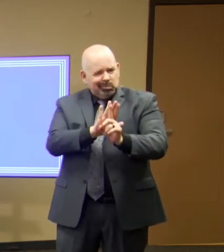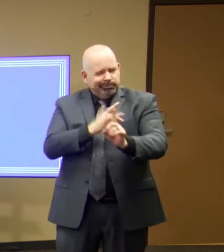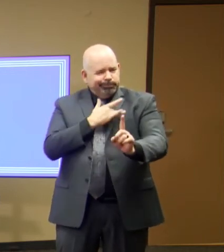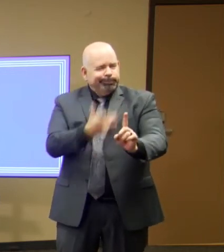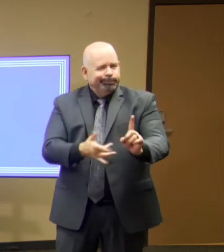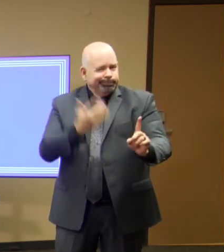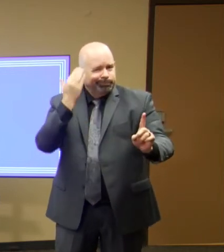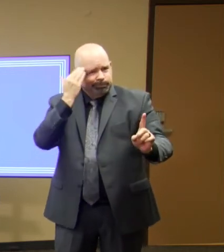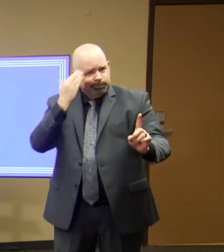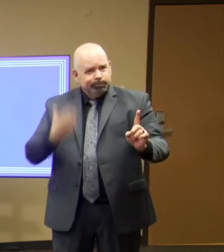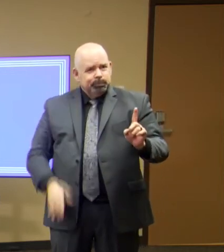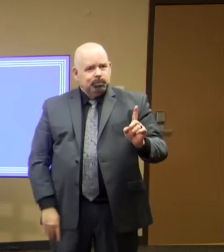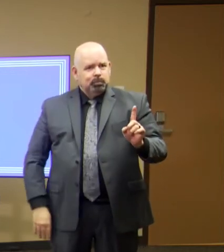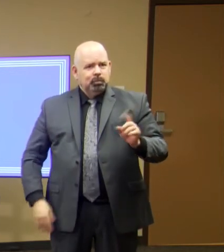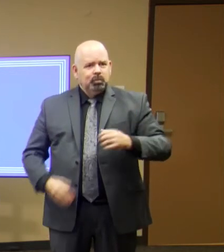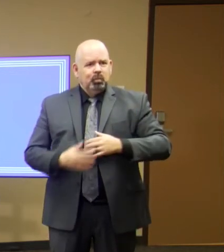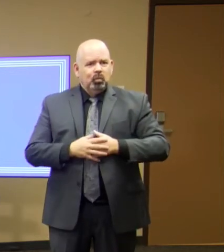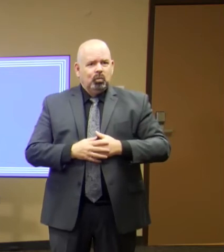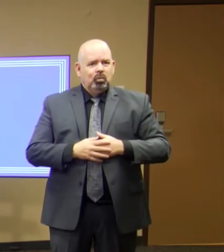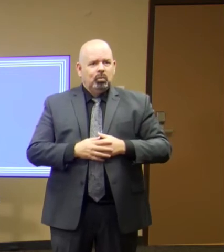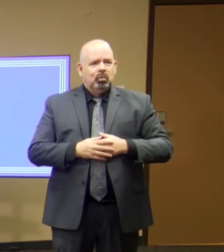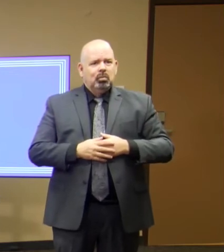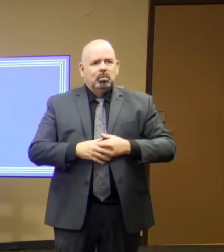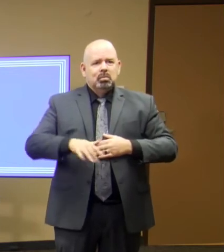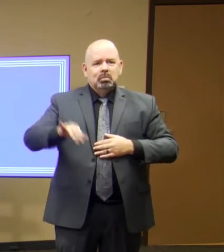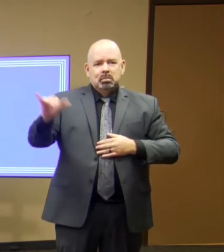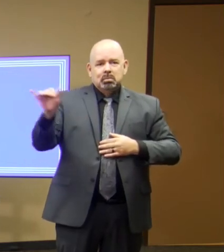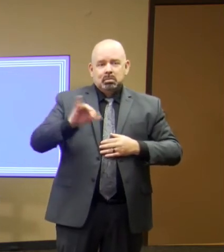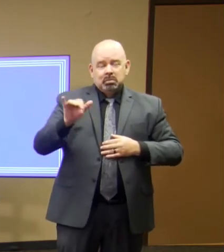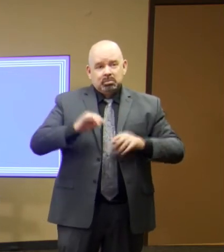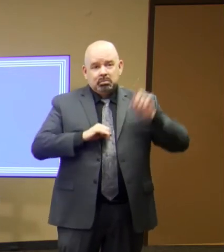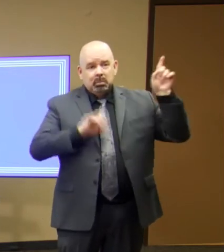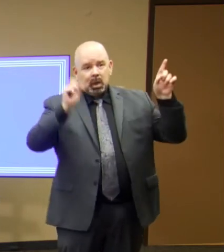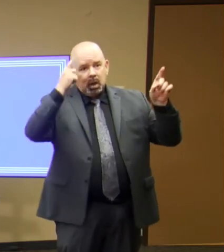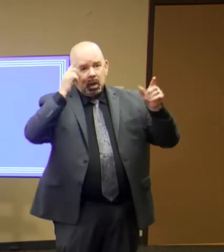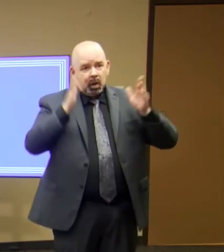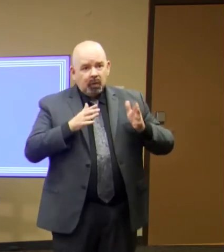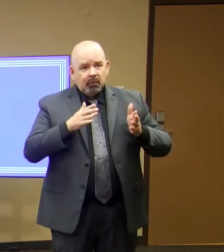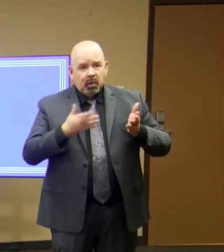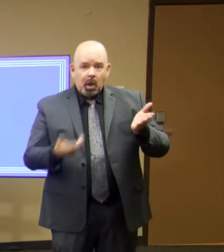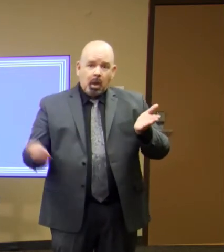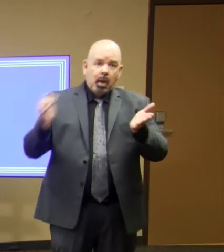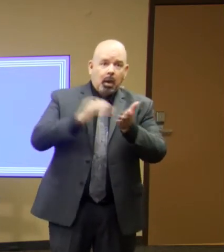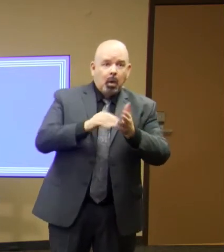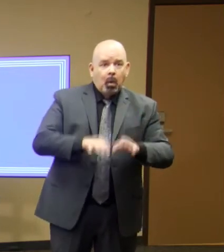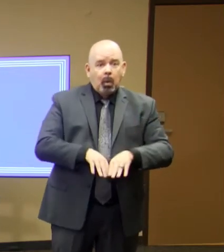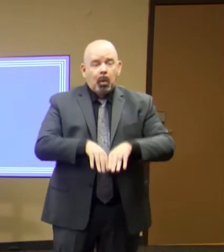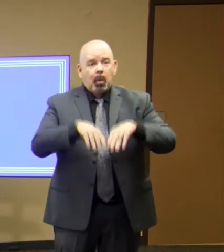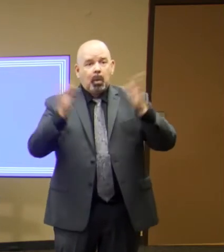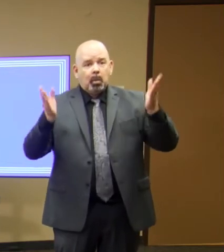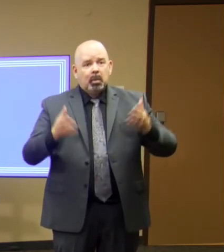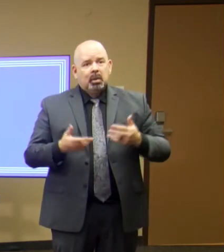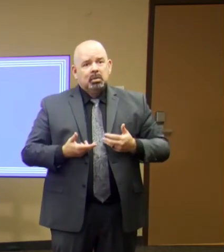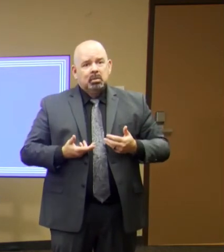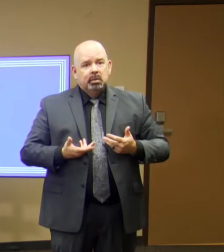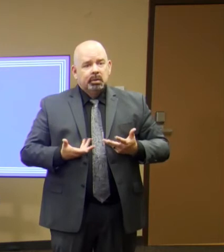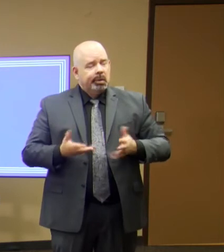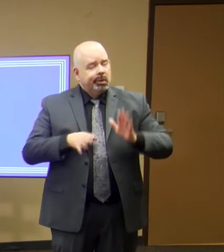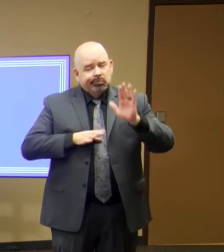when the governor did his reopen Texas and we saw the big spike. Now we're seeing the big spike from opening bars and increasing